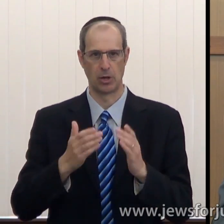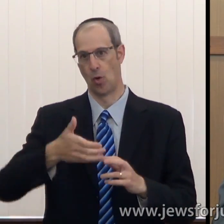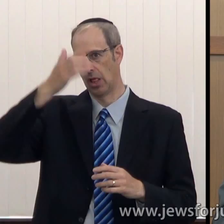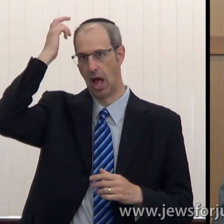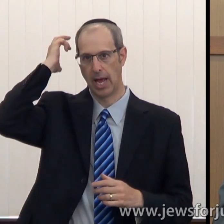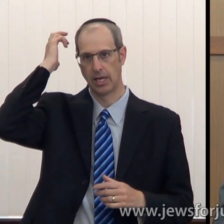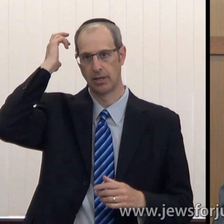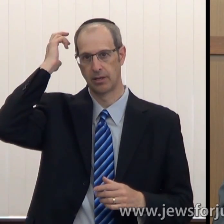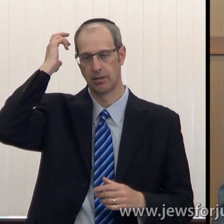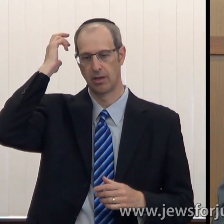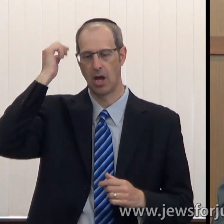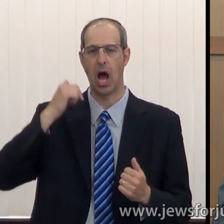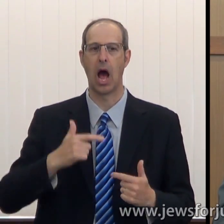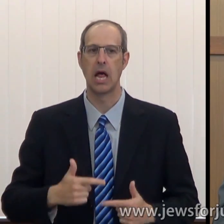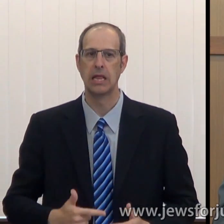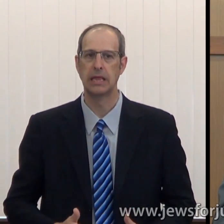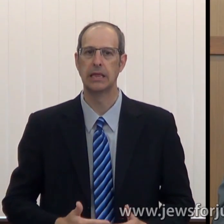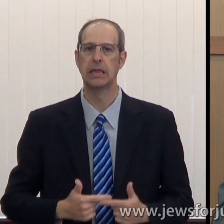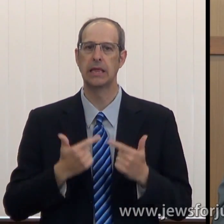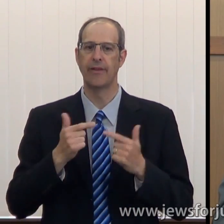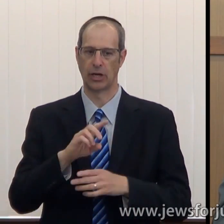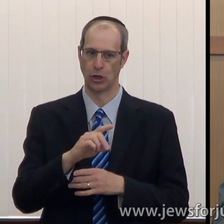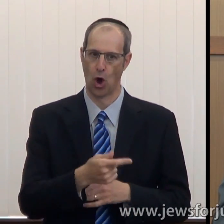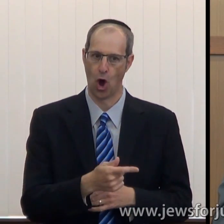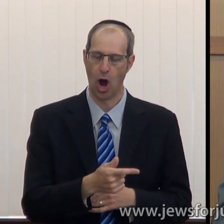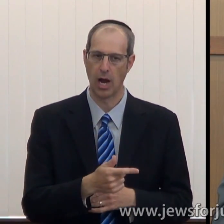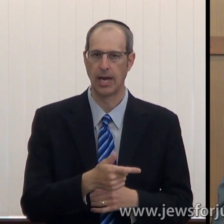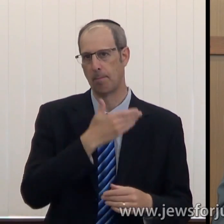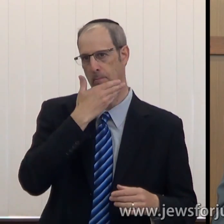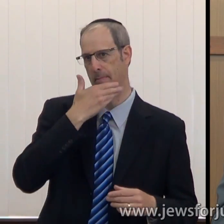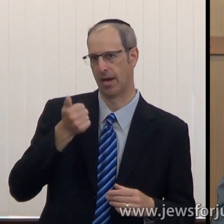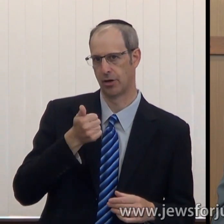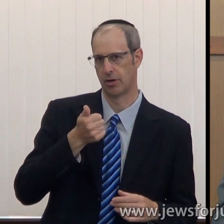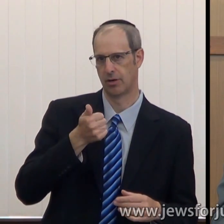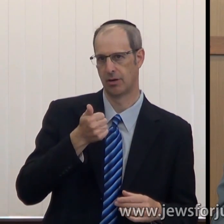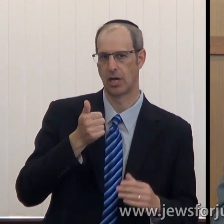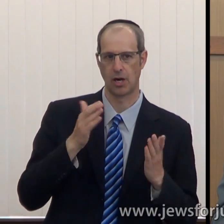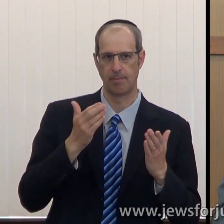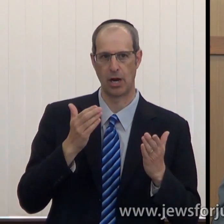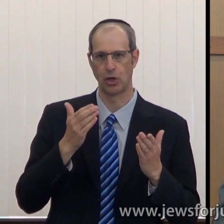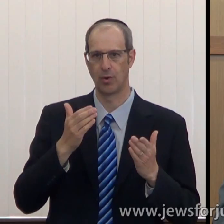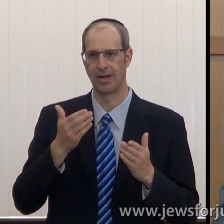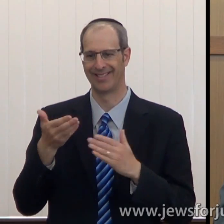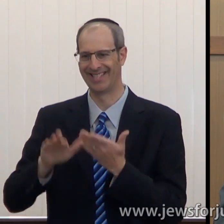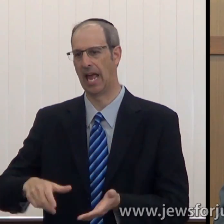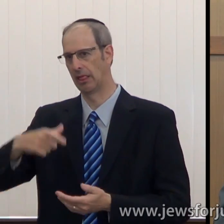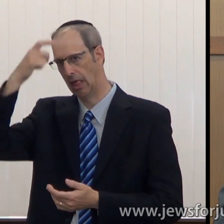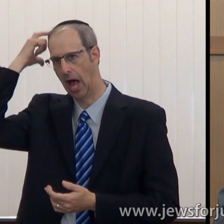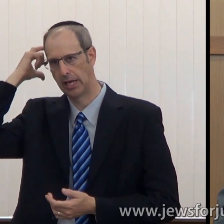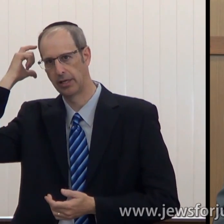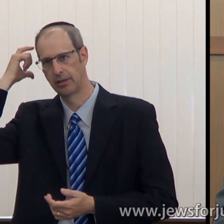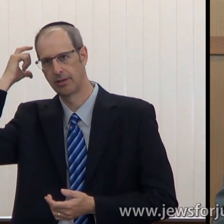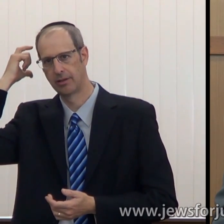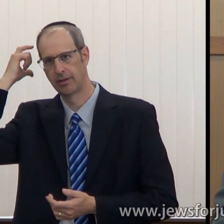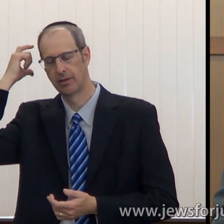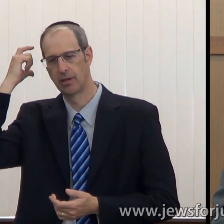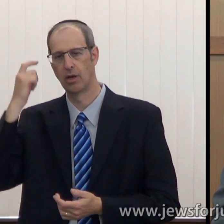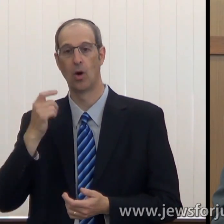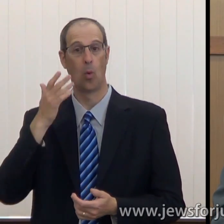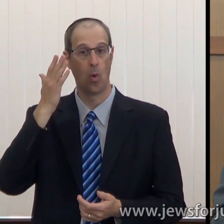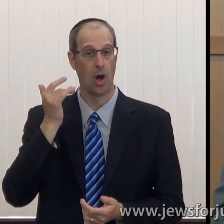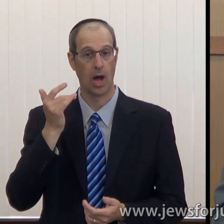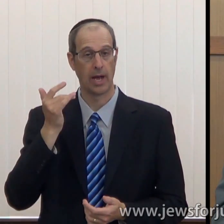a living dog is much greater than a dead lion. Because as long as there is